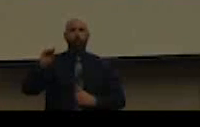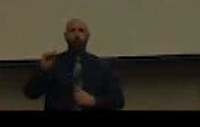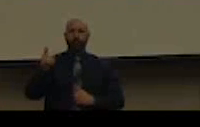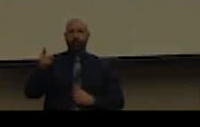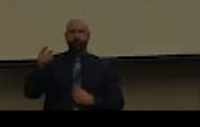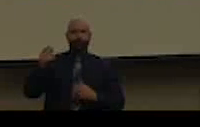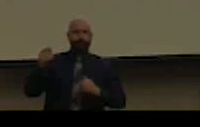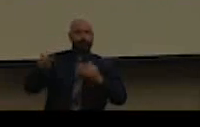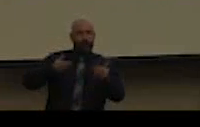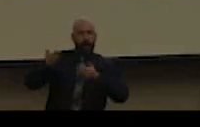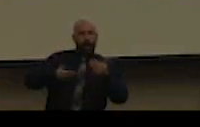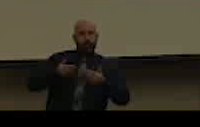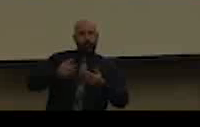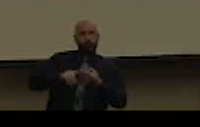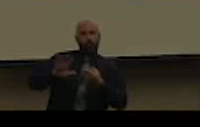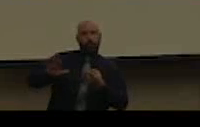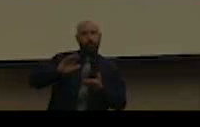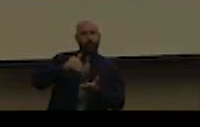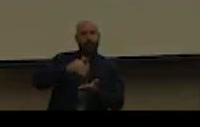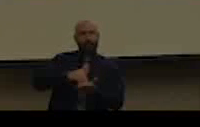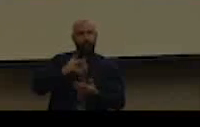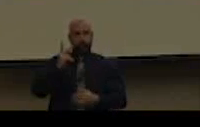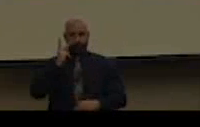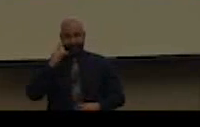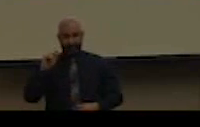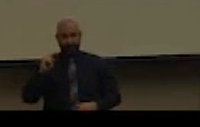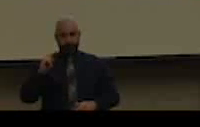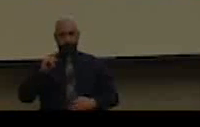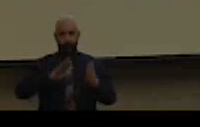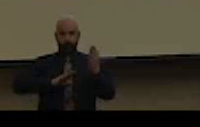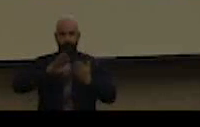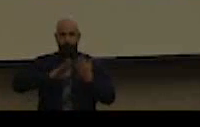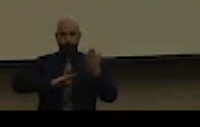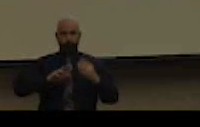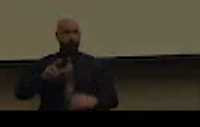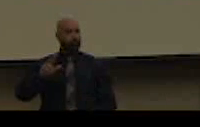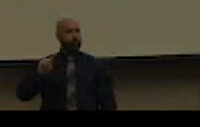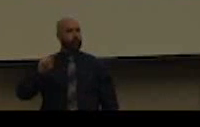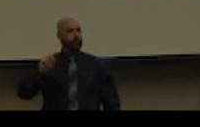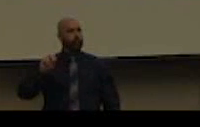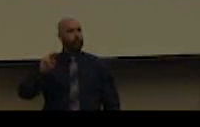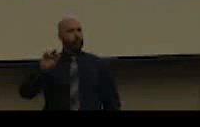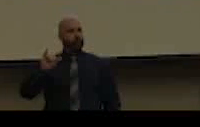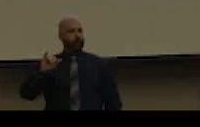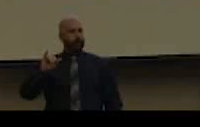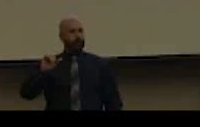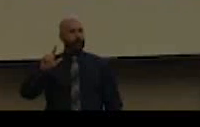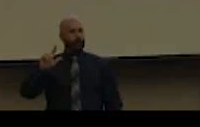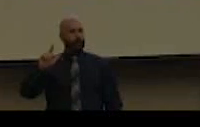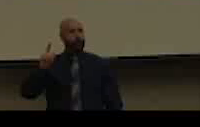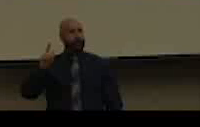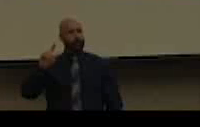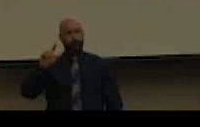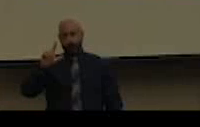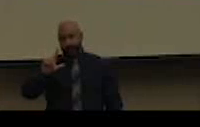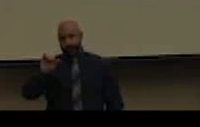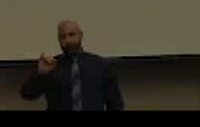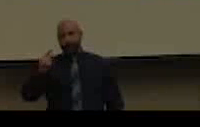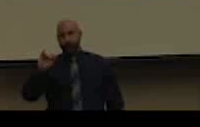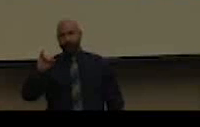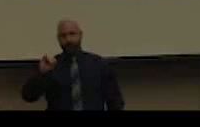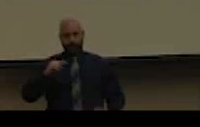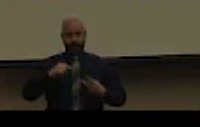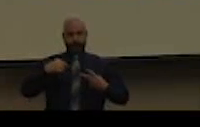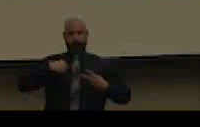Tony Leegee and I had a meeting with somebody who I don't think he understood, and I'm not gonna say who it was, but I don't think he understood what modern